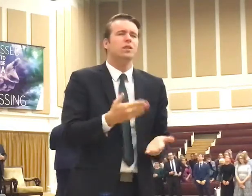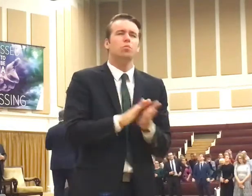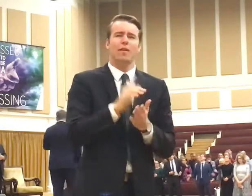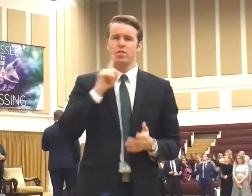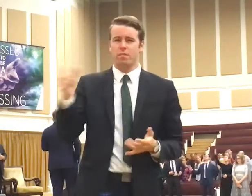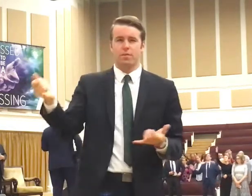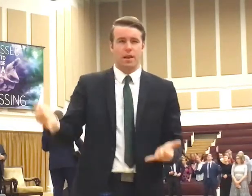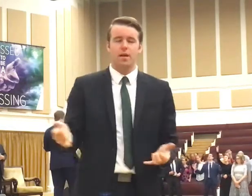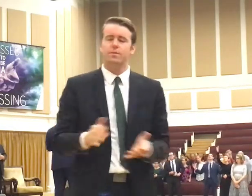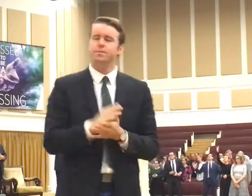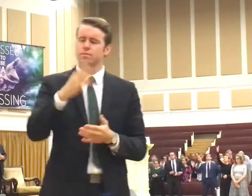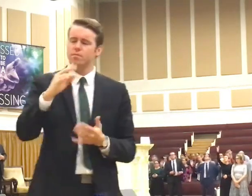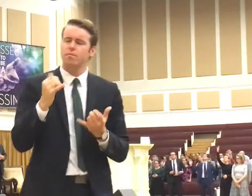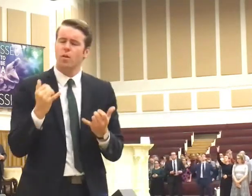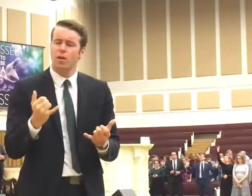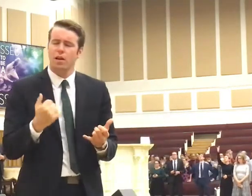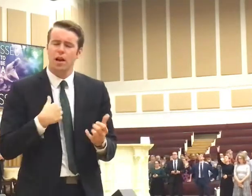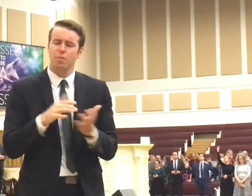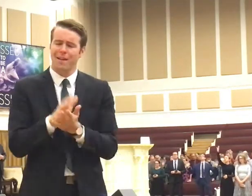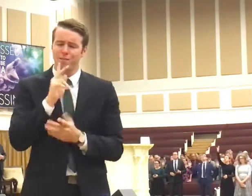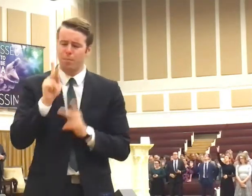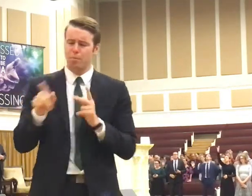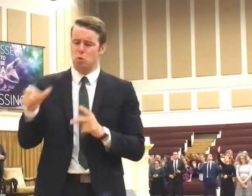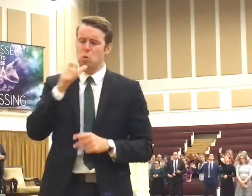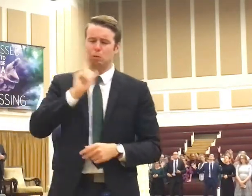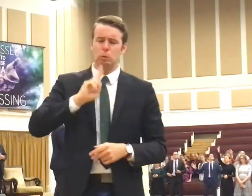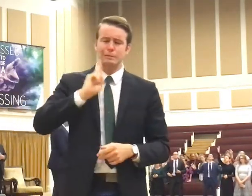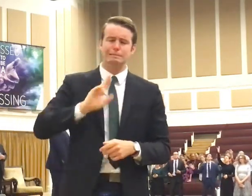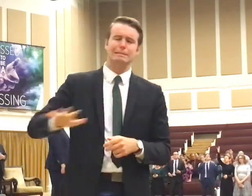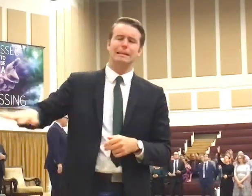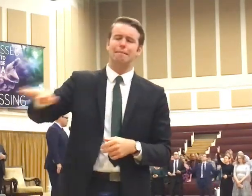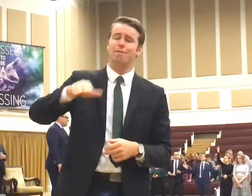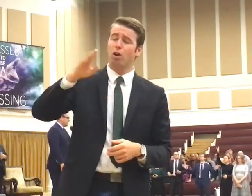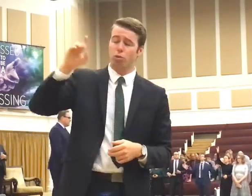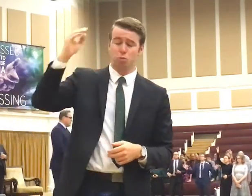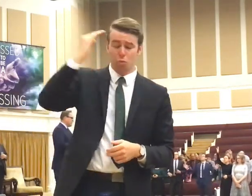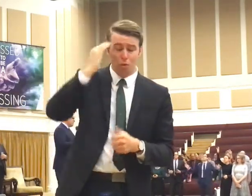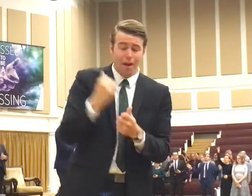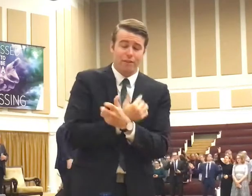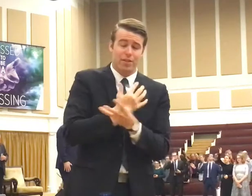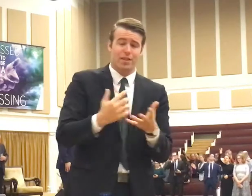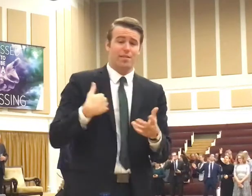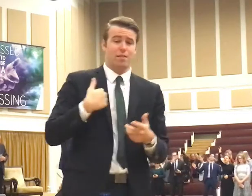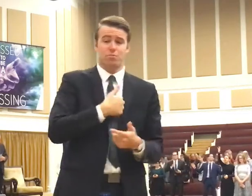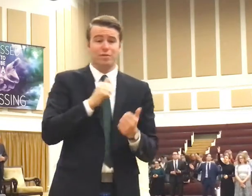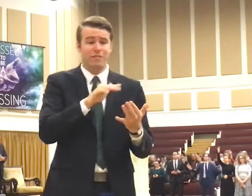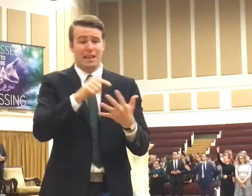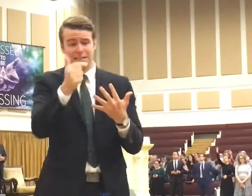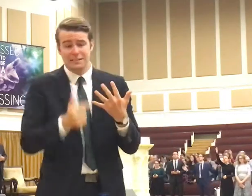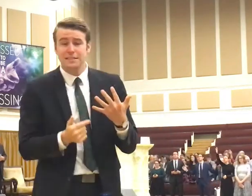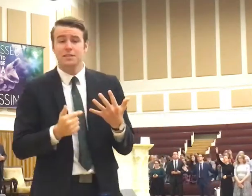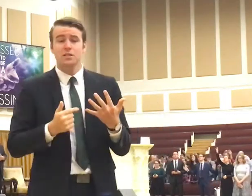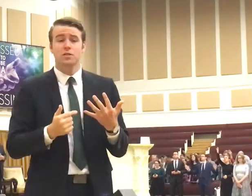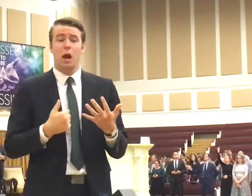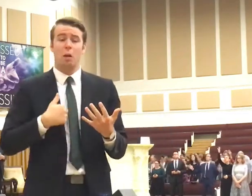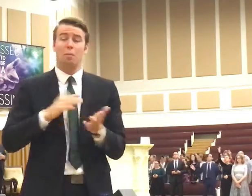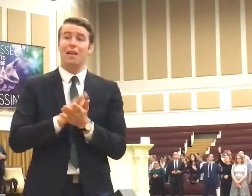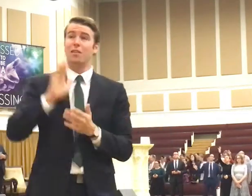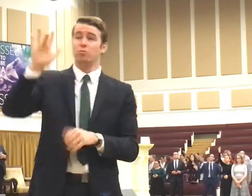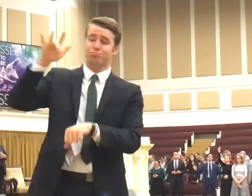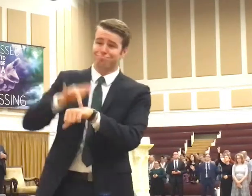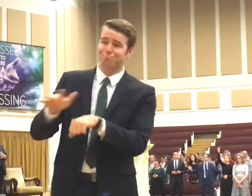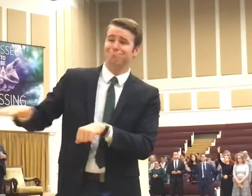right now for the people in the Houston area. You are a God that sees and knows everything that we face. I pray that you would be with our brothers